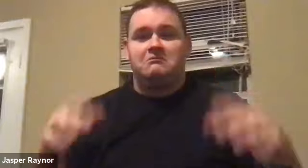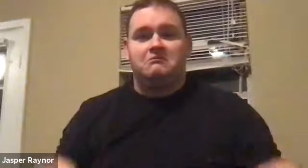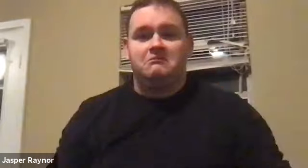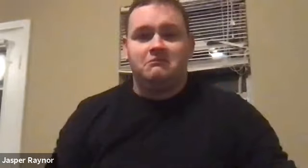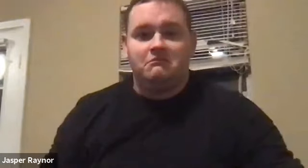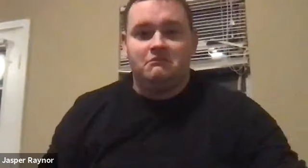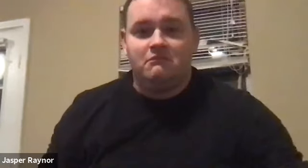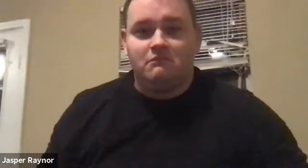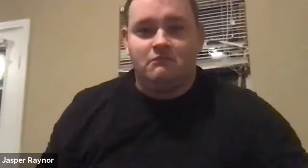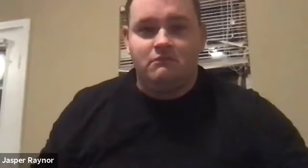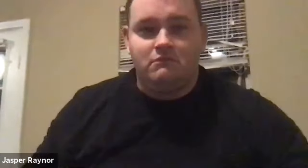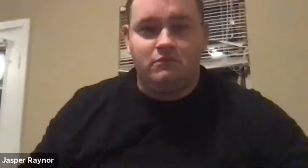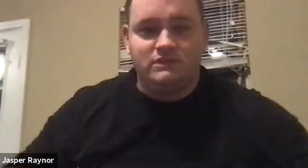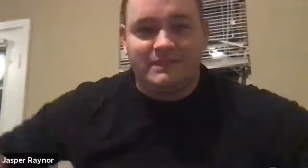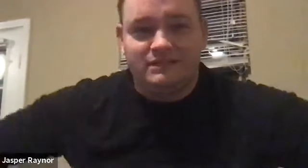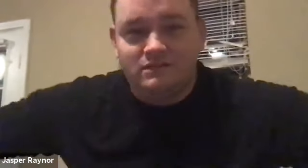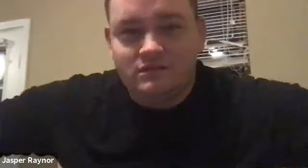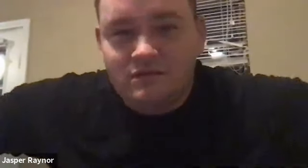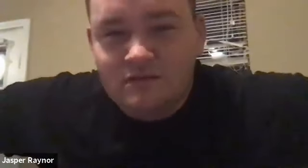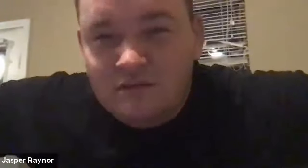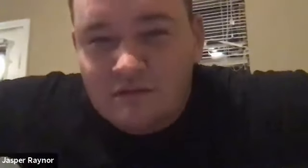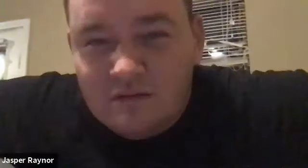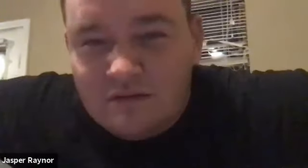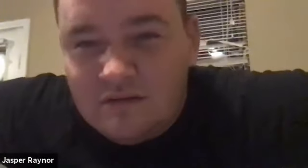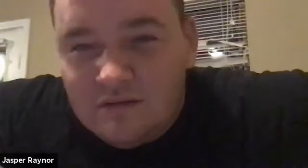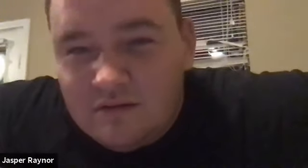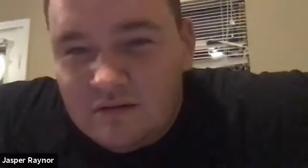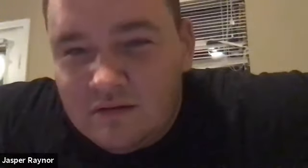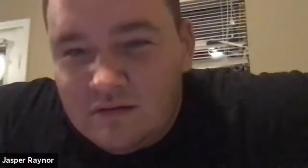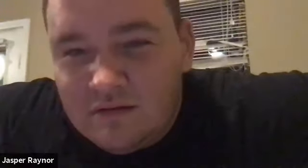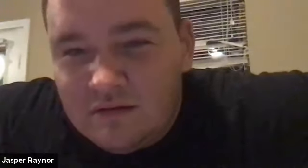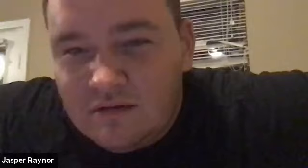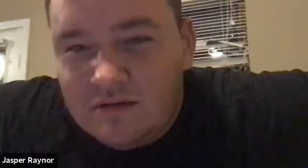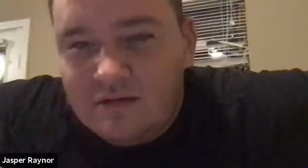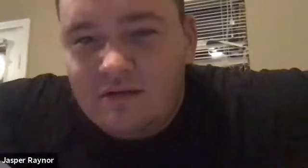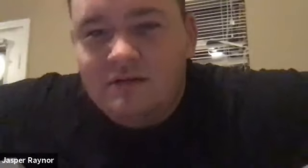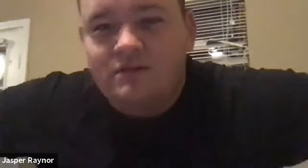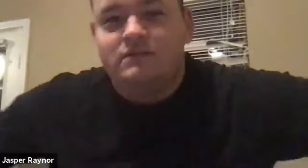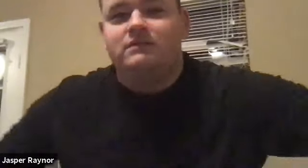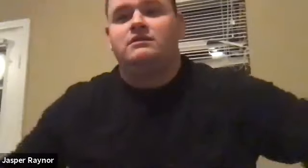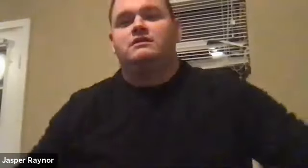No. He said, What does that mean? you think I sign good.